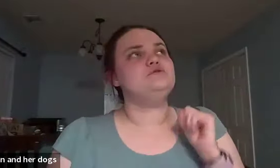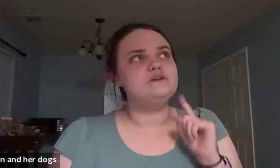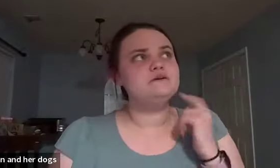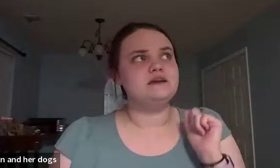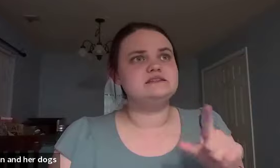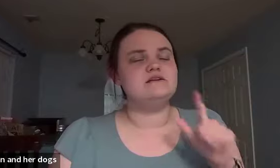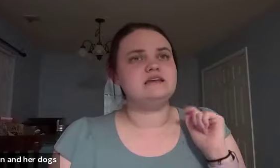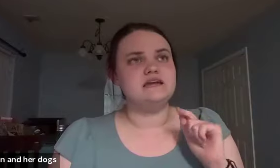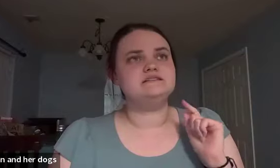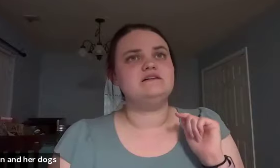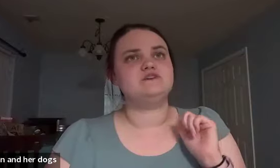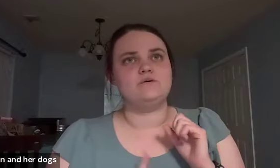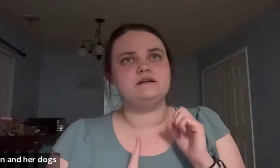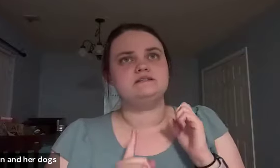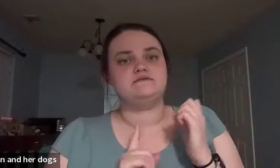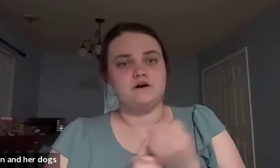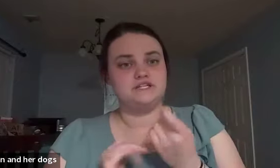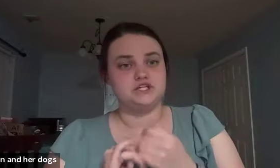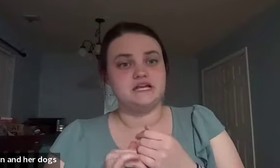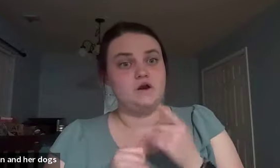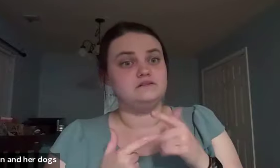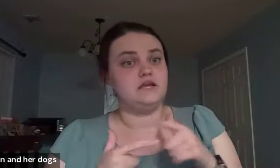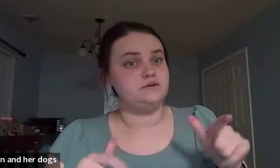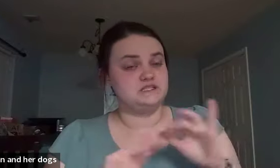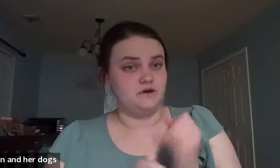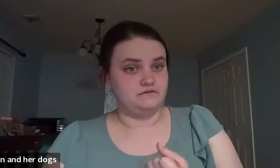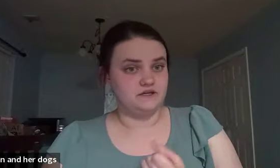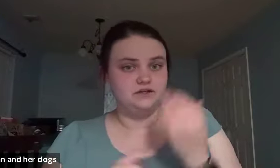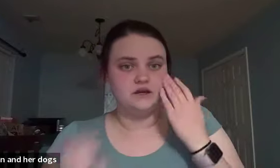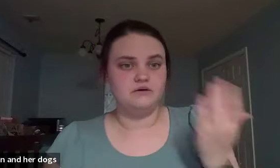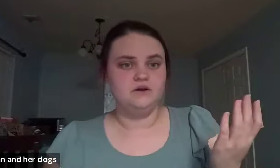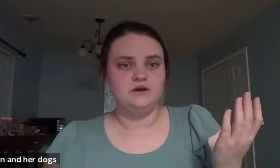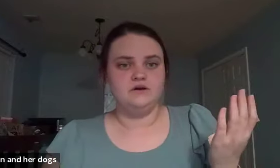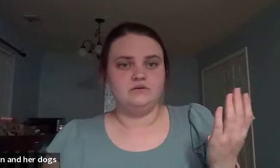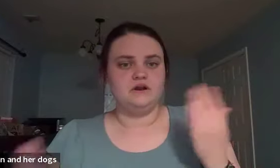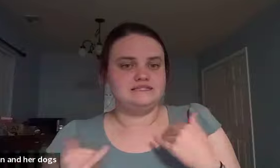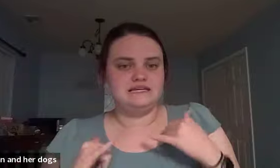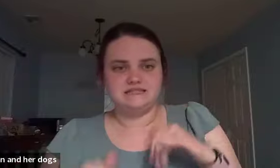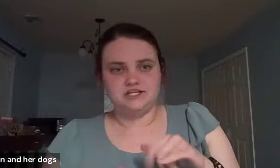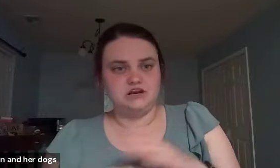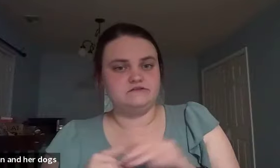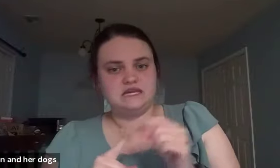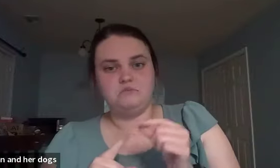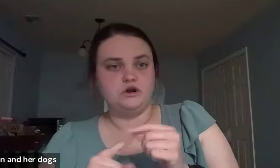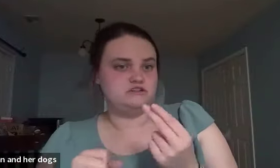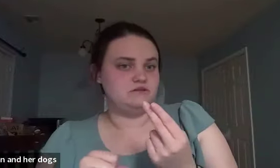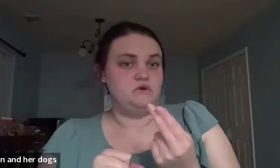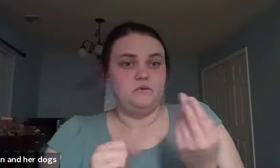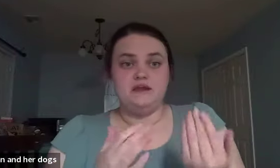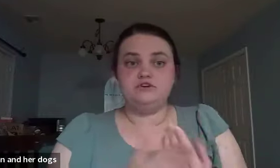cool thing with ASL is always evolving, just like our language is evolving. You know, we're not staying stationary on the same words, and we have